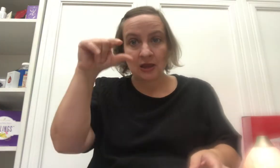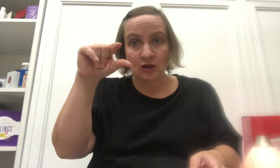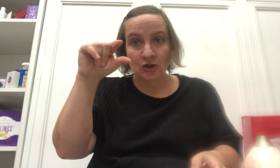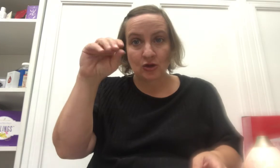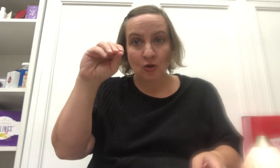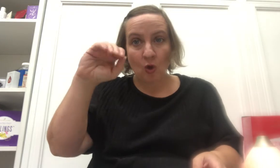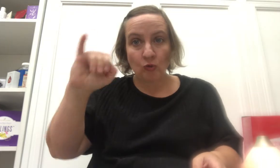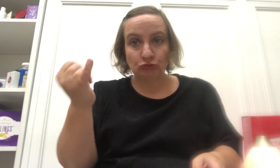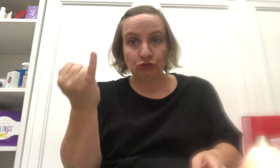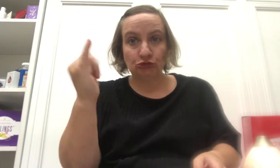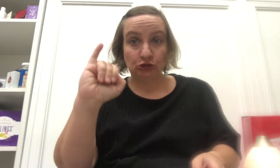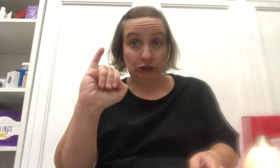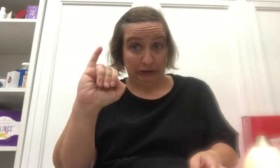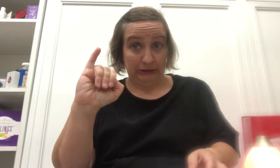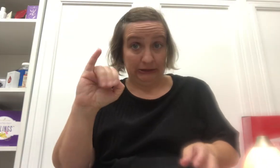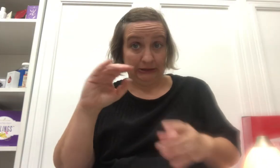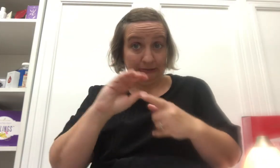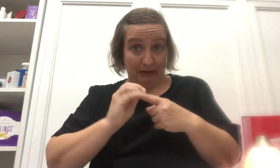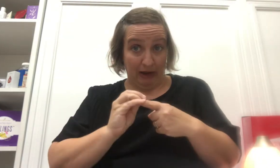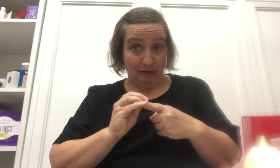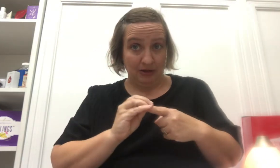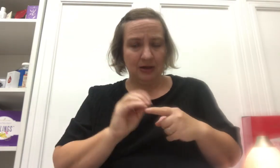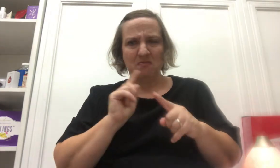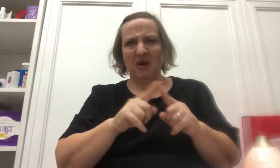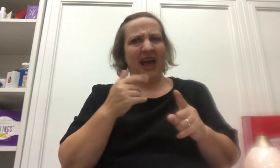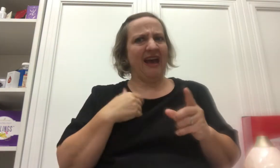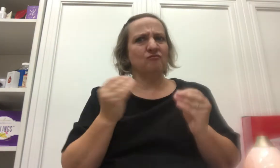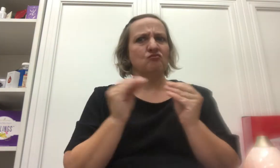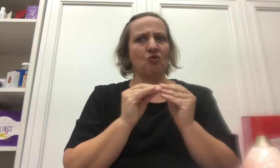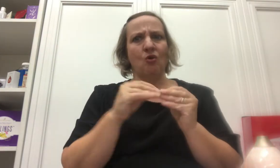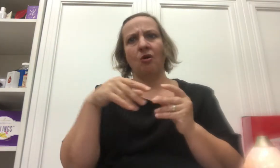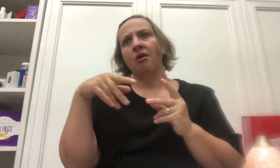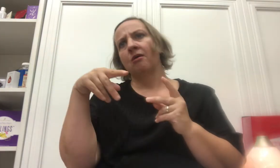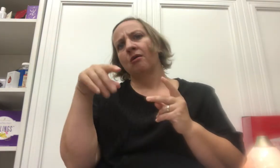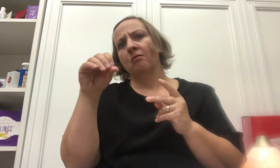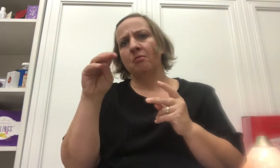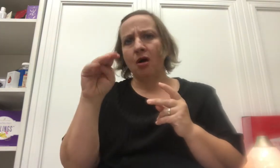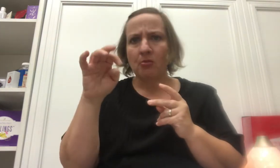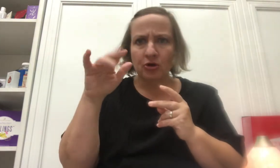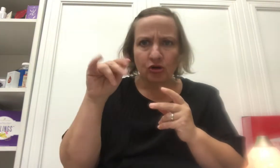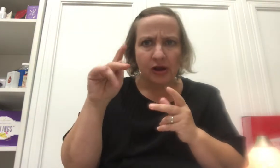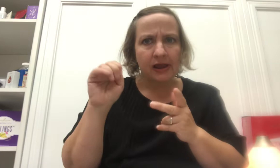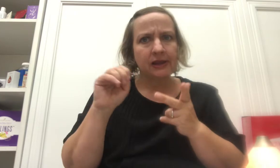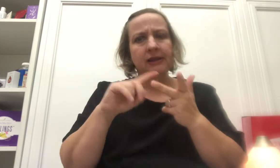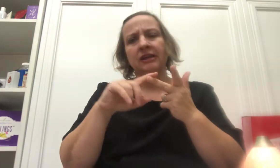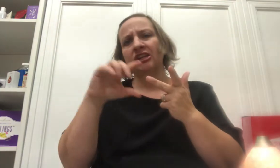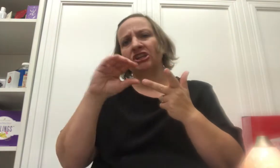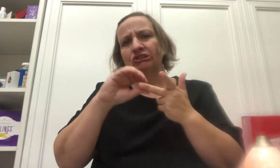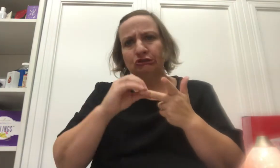Ningxia is the same as a goji. So maybe you've heard of goji berries. There's also other fruits in